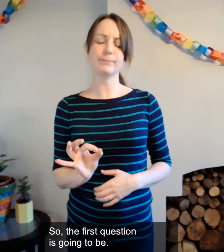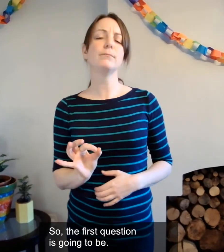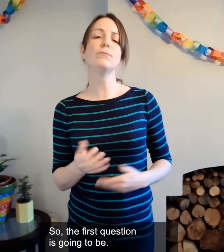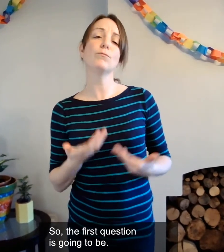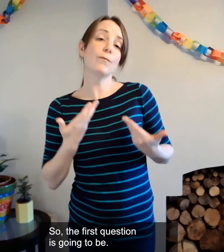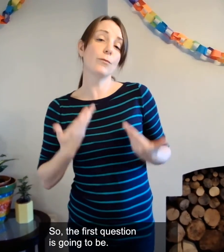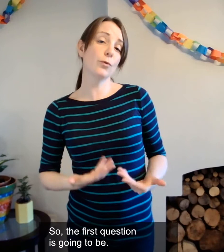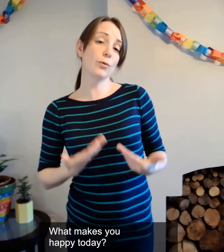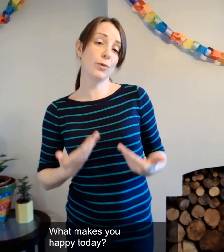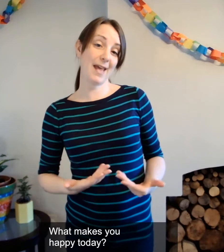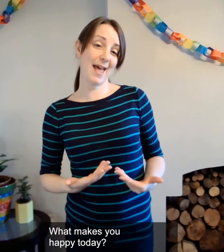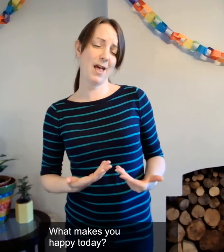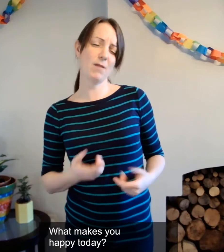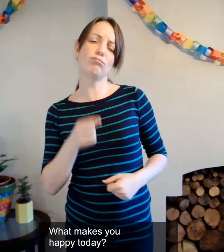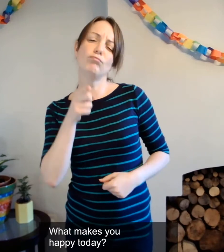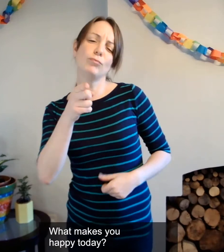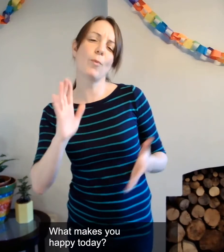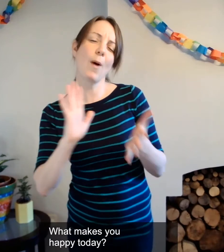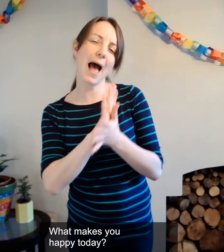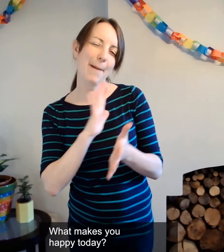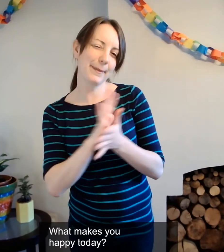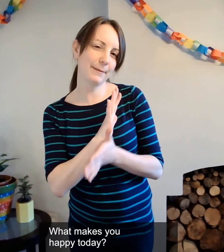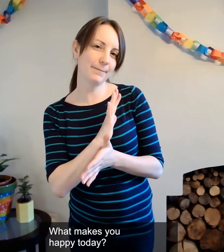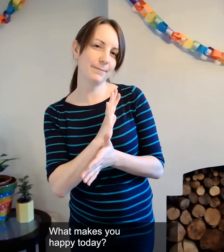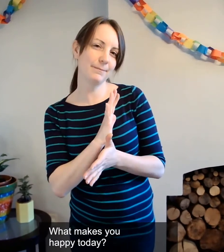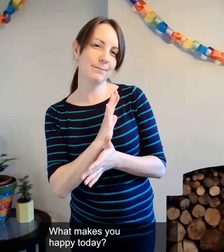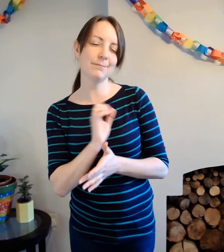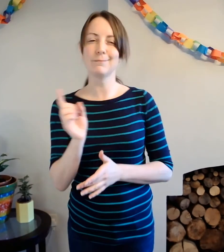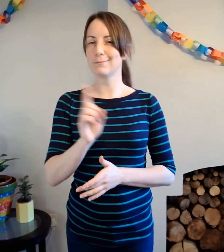be, what makes you happy today?